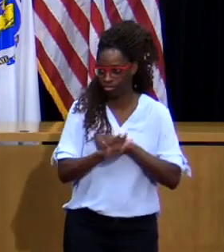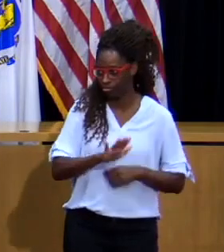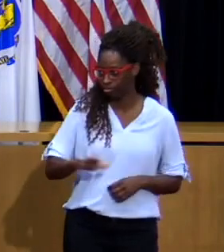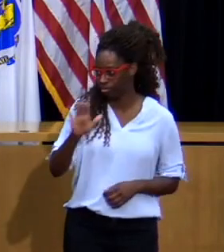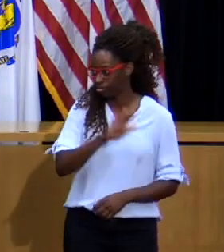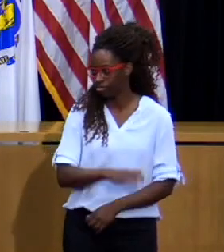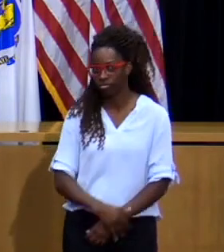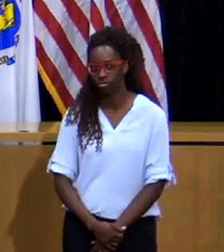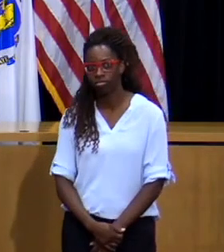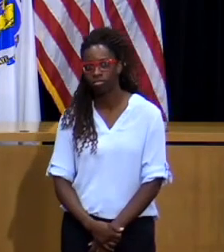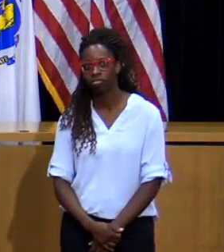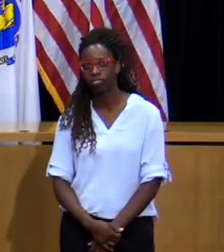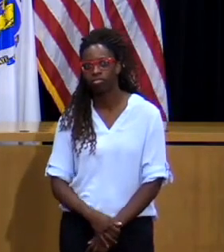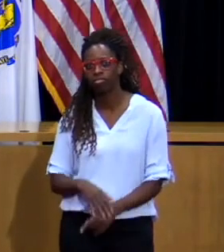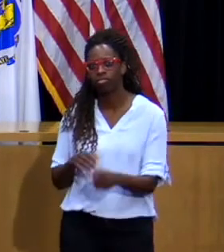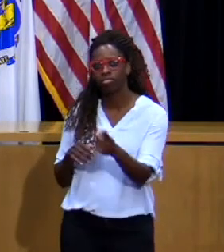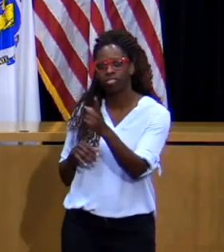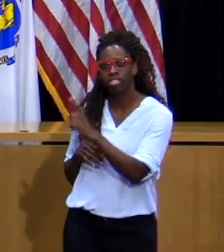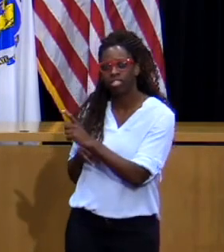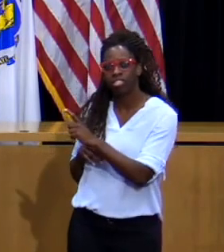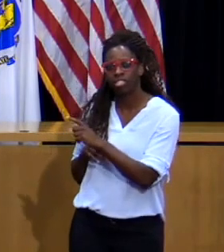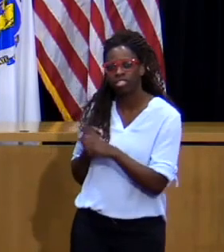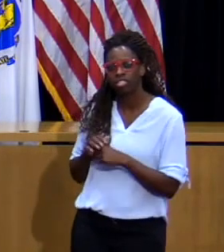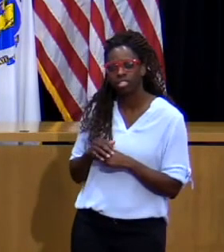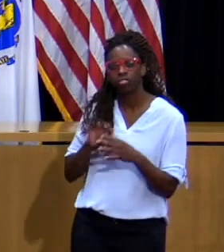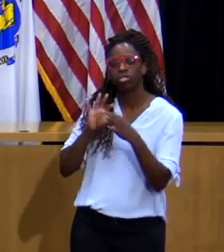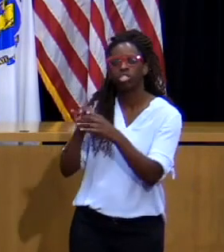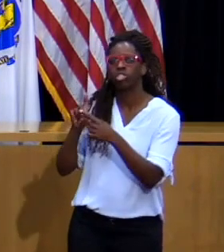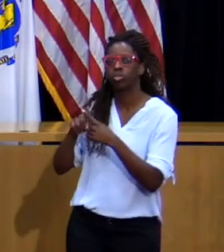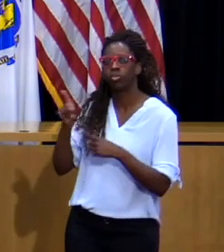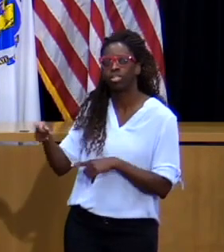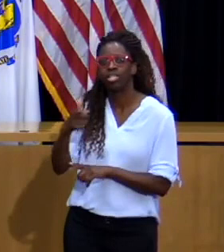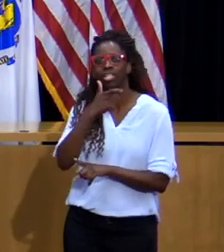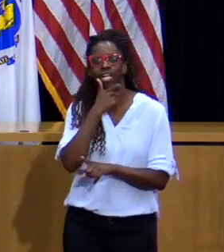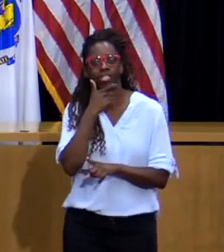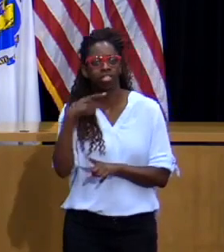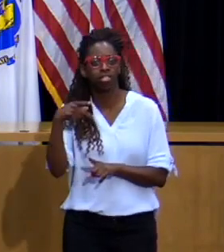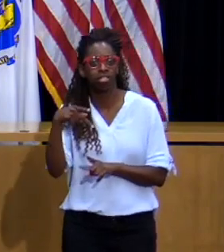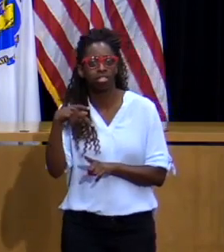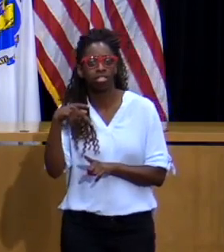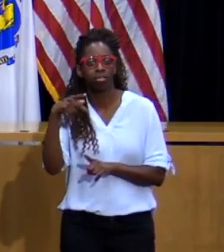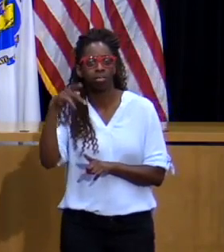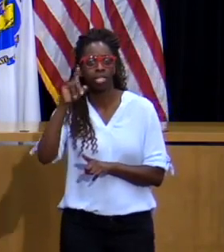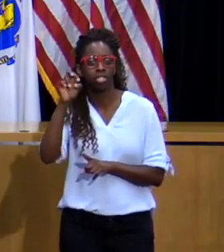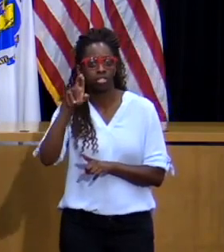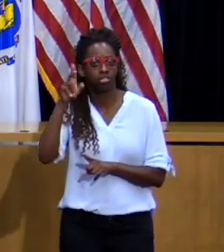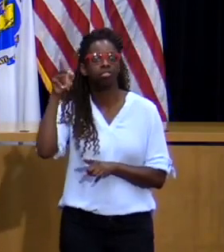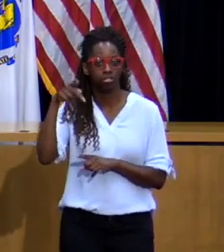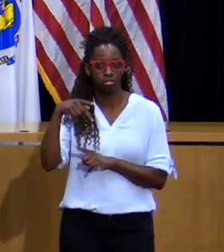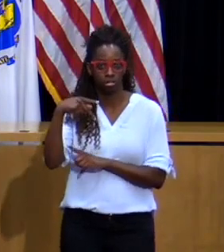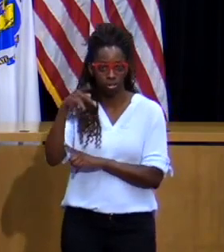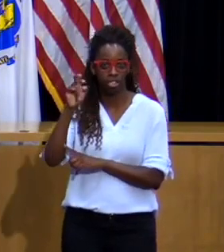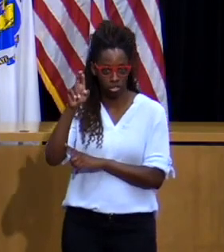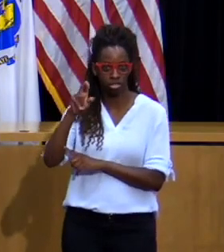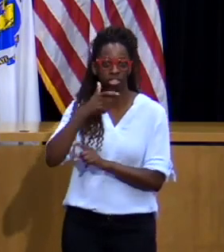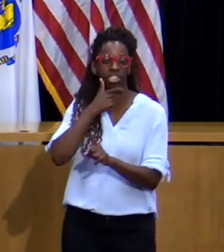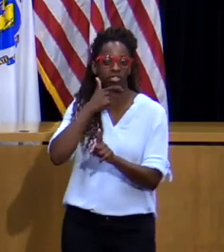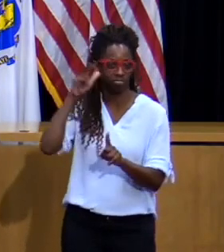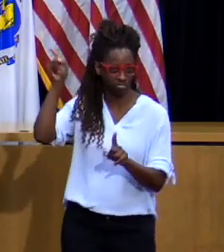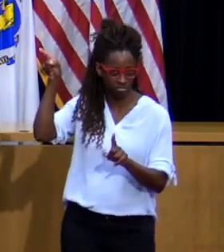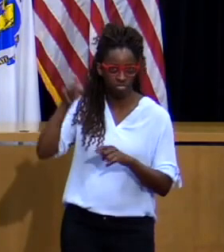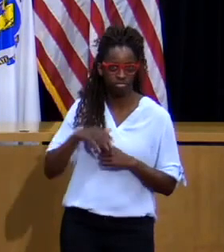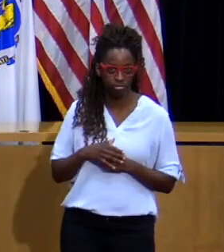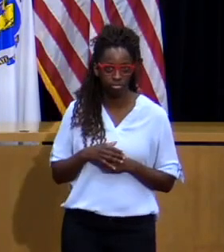UK with the Pfizer vaccine prompting this warning about allergic reactions? So we watch things extremely